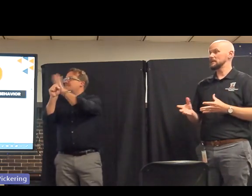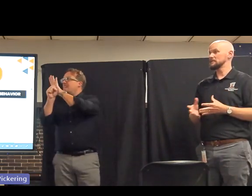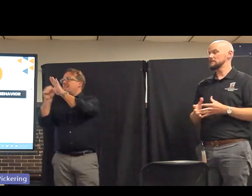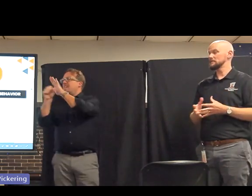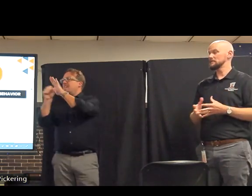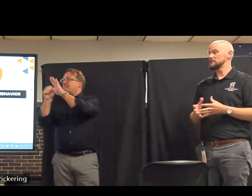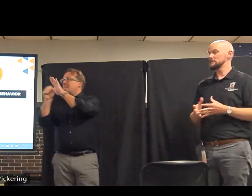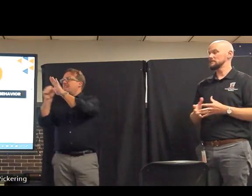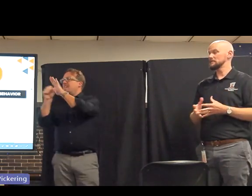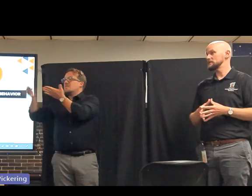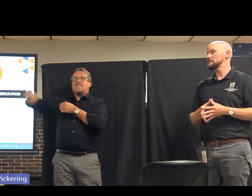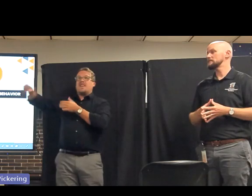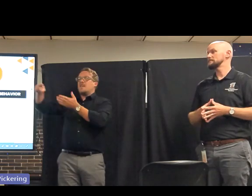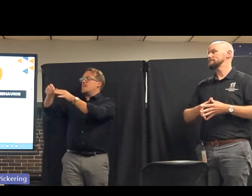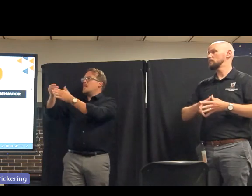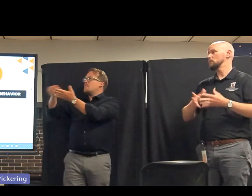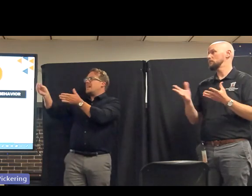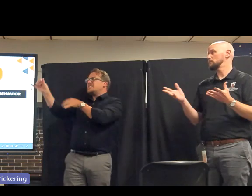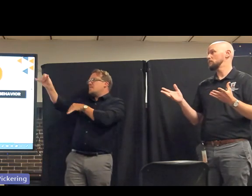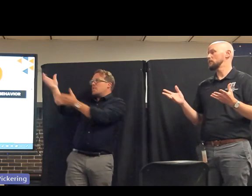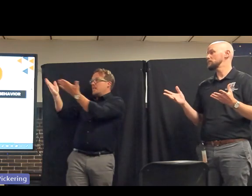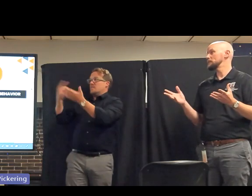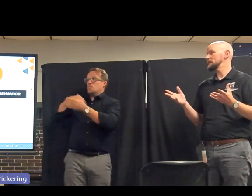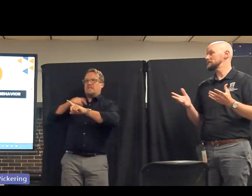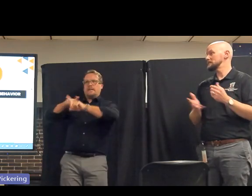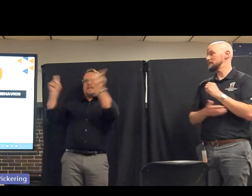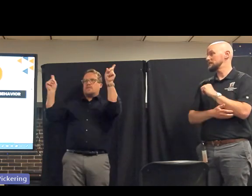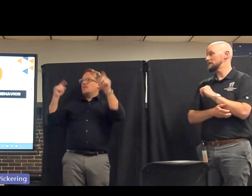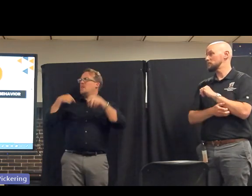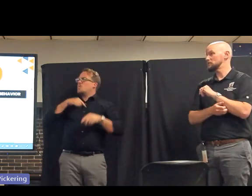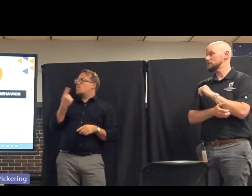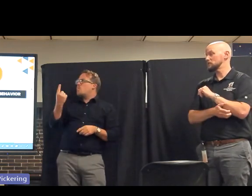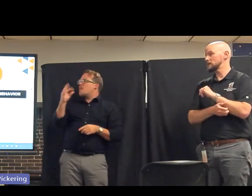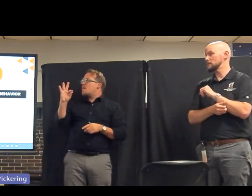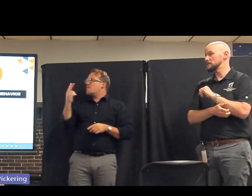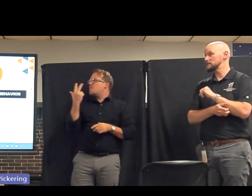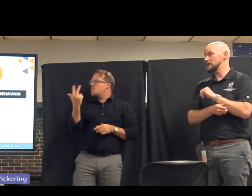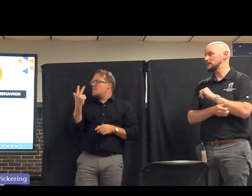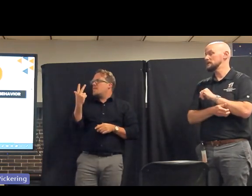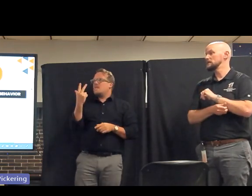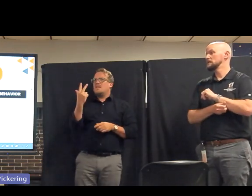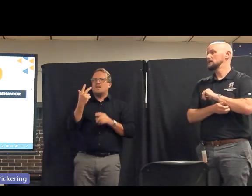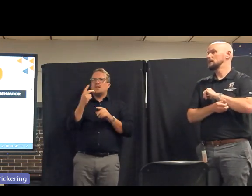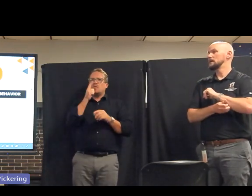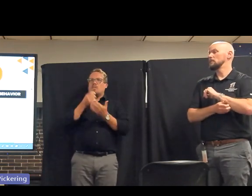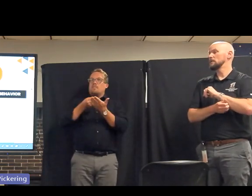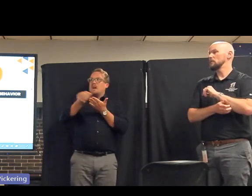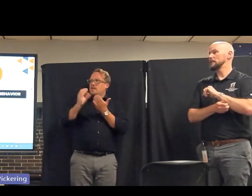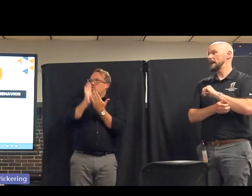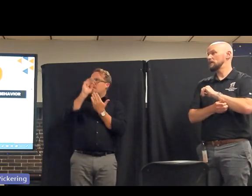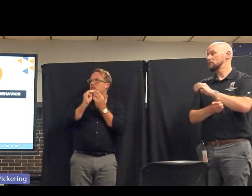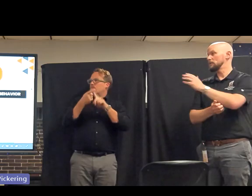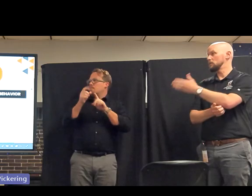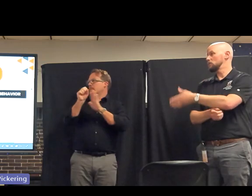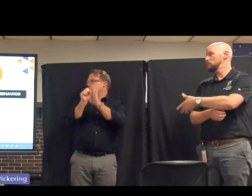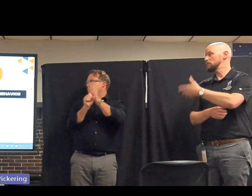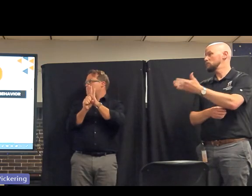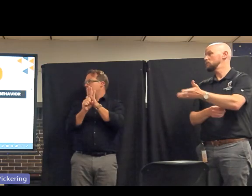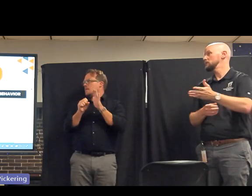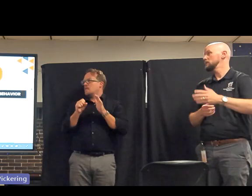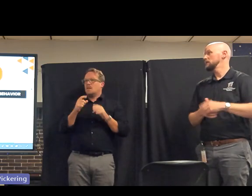same thing that other state agencies. We're one of 3 agencies, I think, that purchase curriculum in the state. One of only a handful